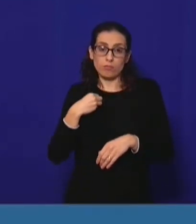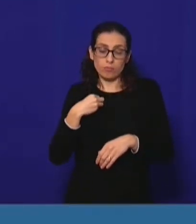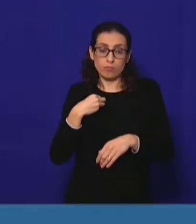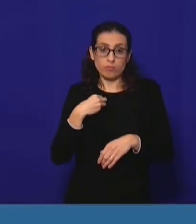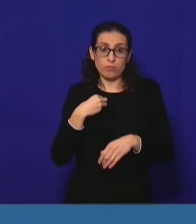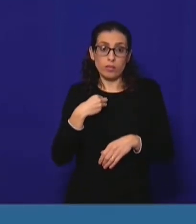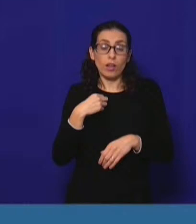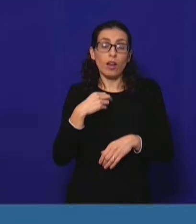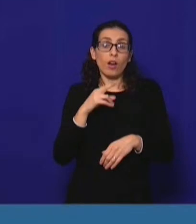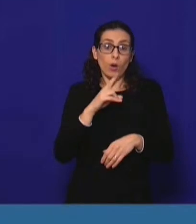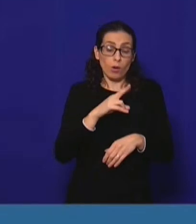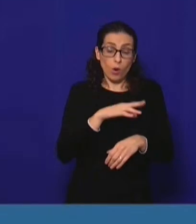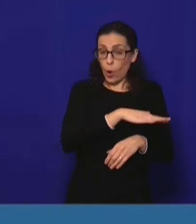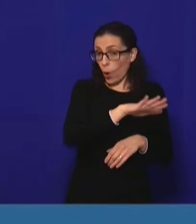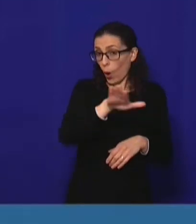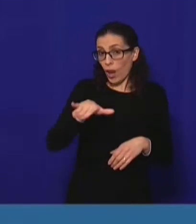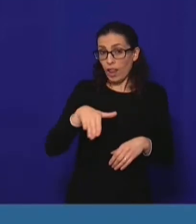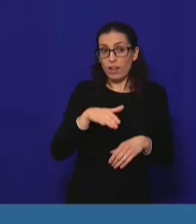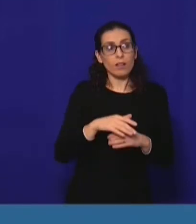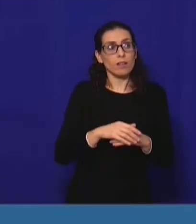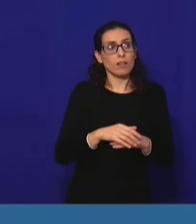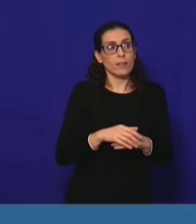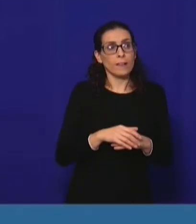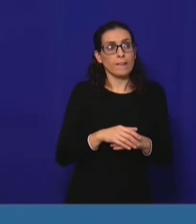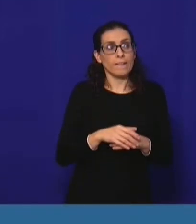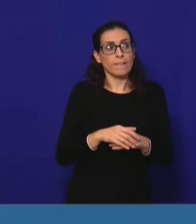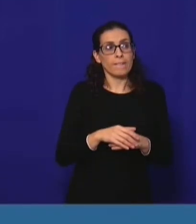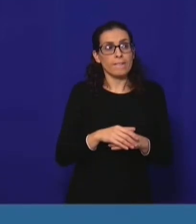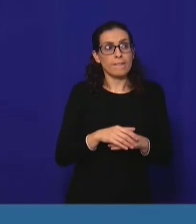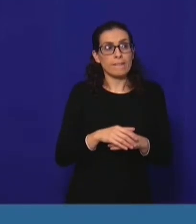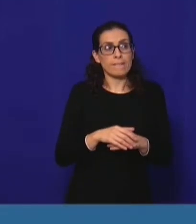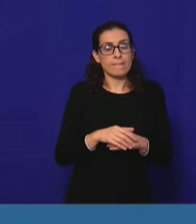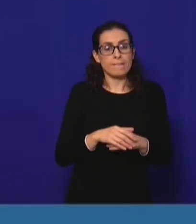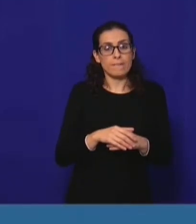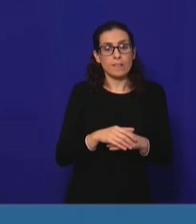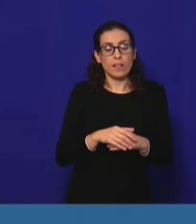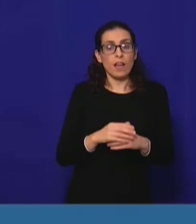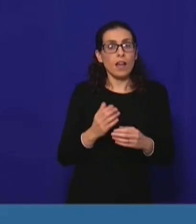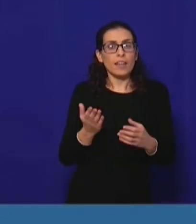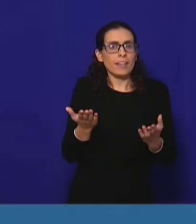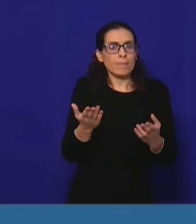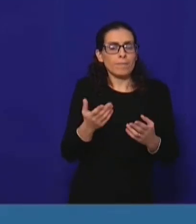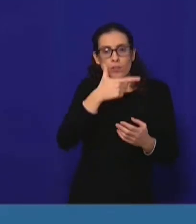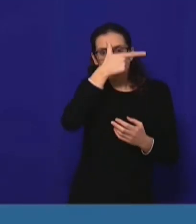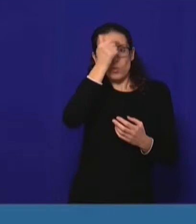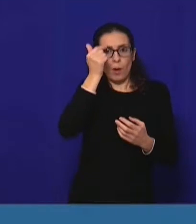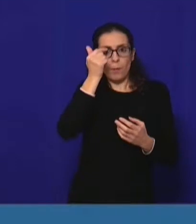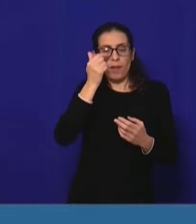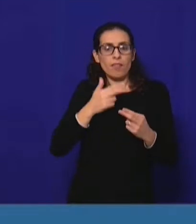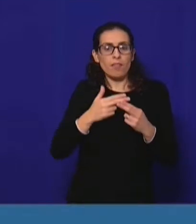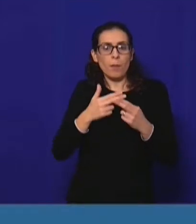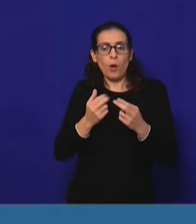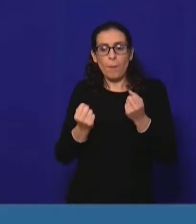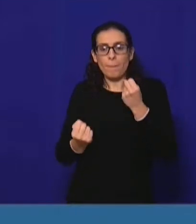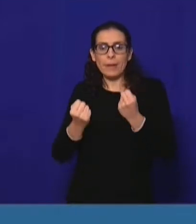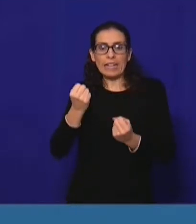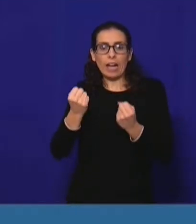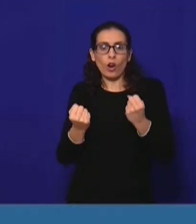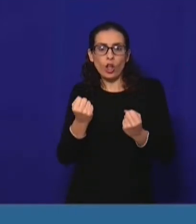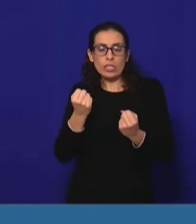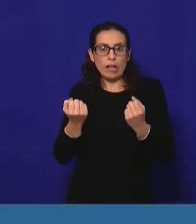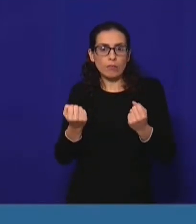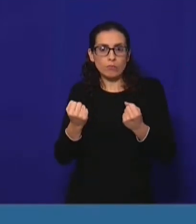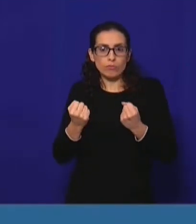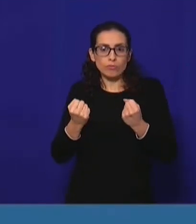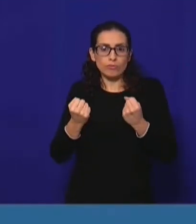inkluż dak ta' Mater Dei, in-nies u jiġu swabbjati through a drive-thru. Ġifir forsi għal-min għatmawar, inti bażikament tgħaddi